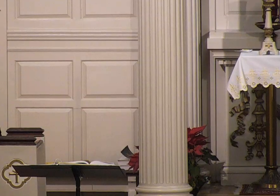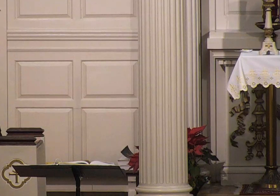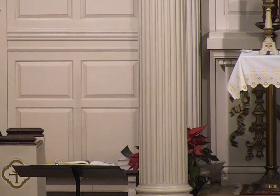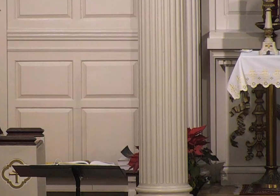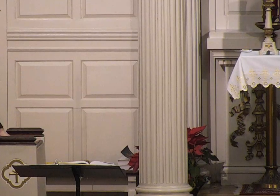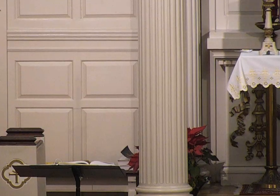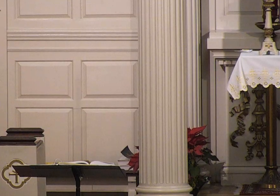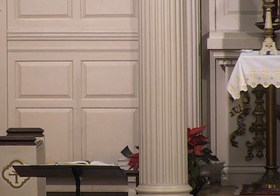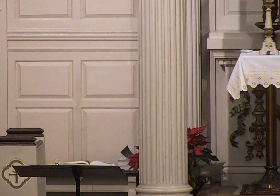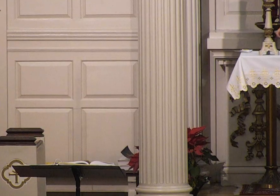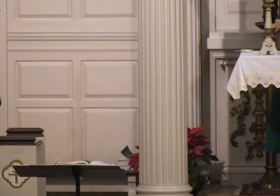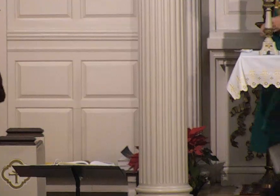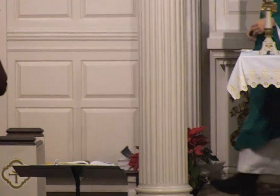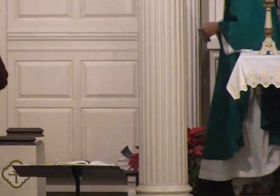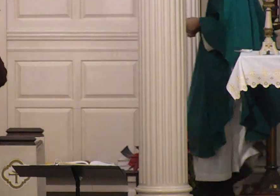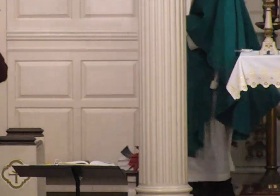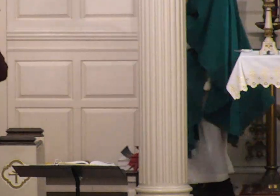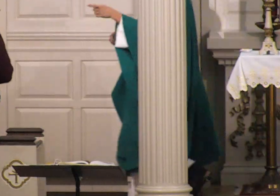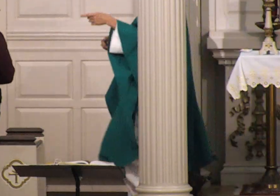videbunt.